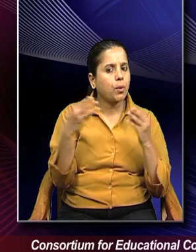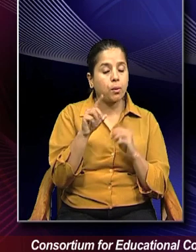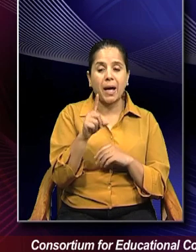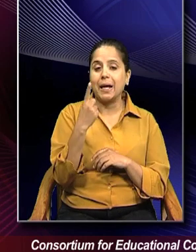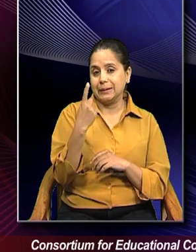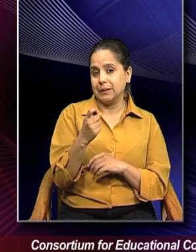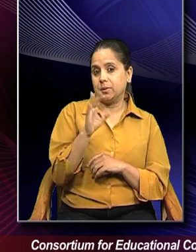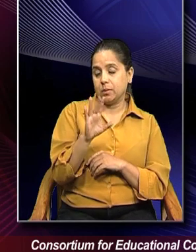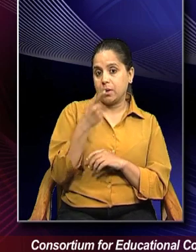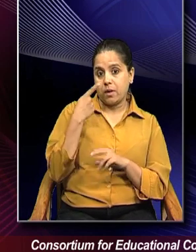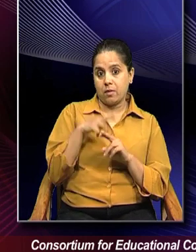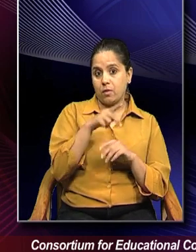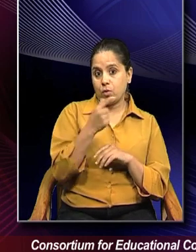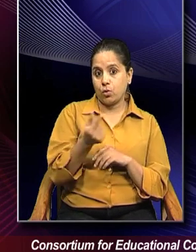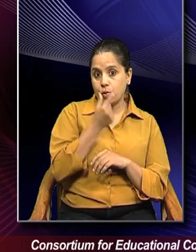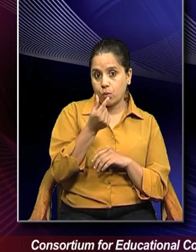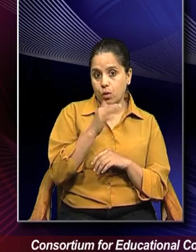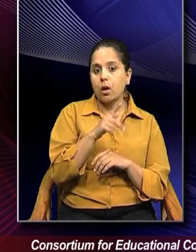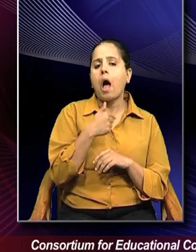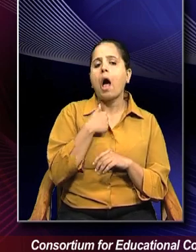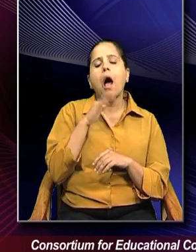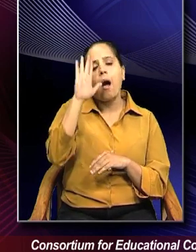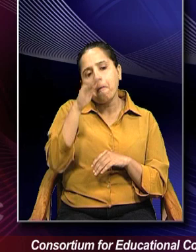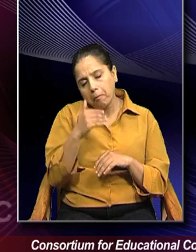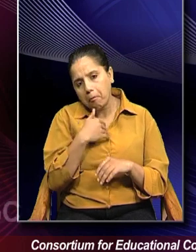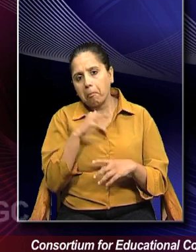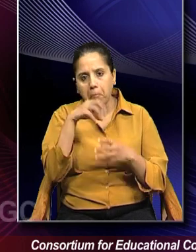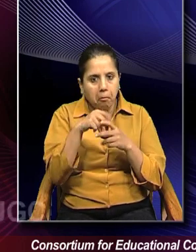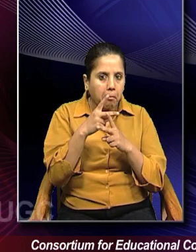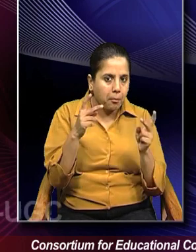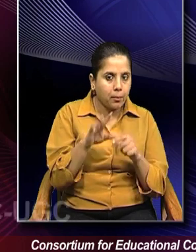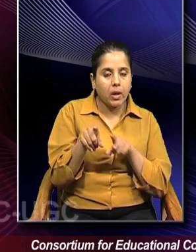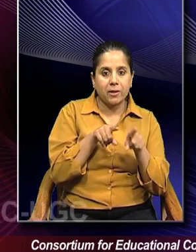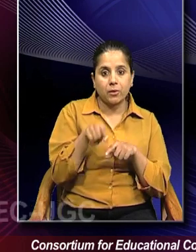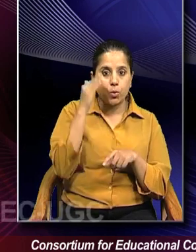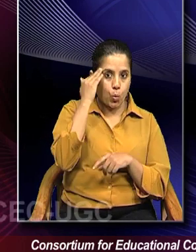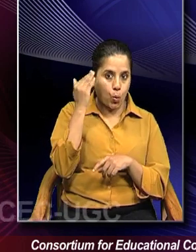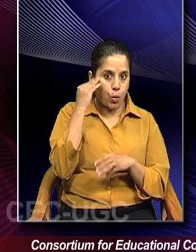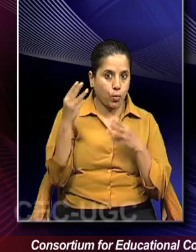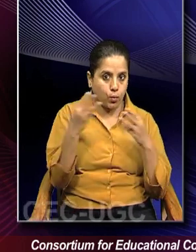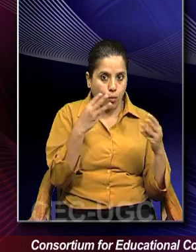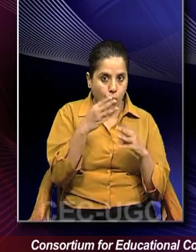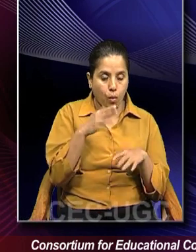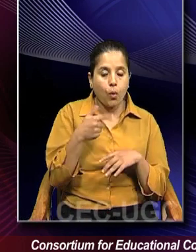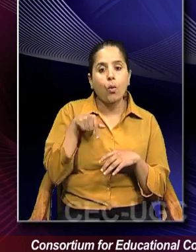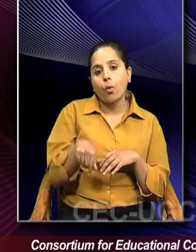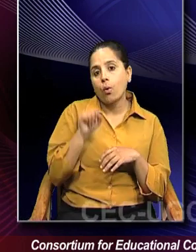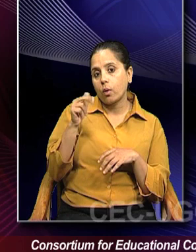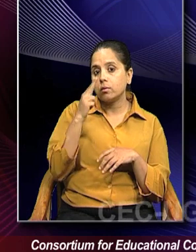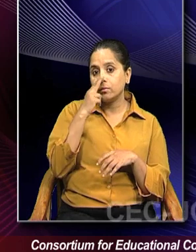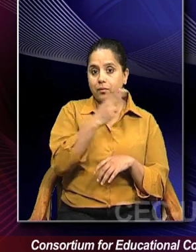except when they are using proxies. For example, in the Korean War or the Vietnam